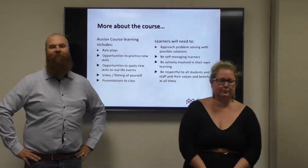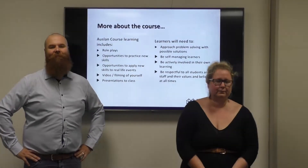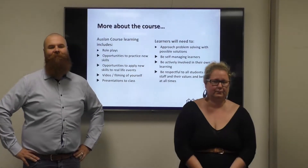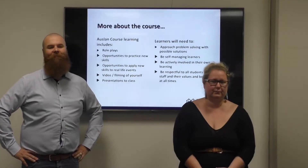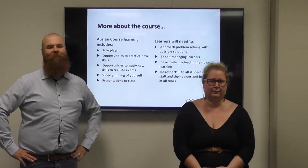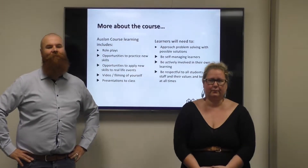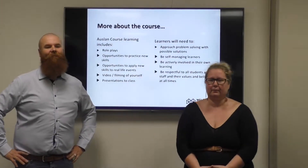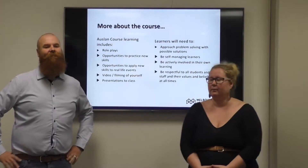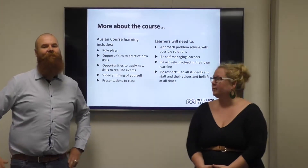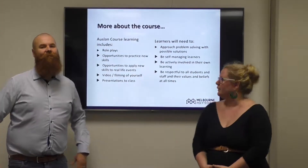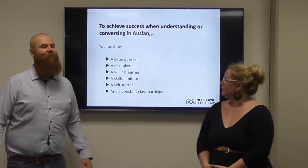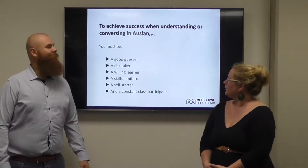other.